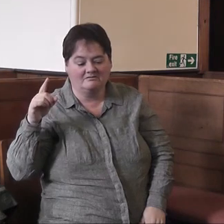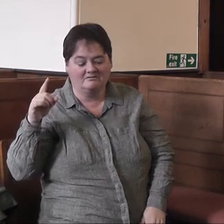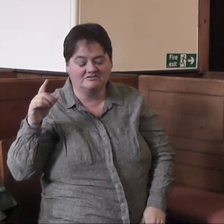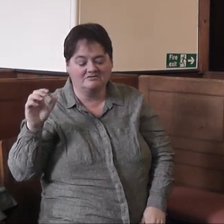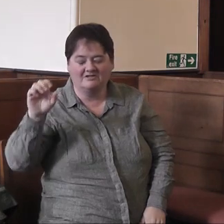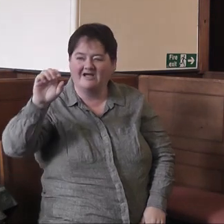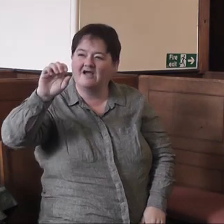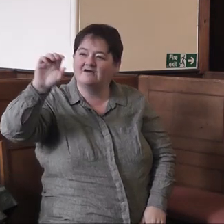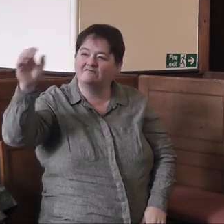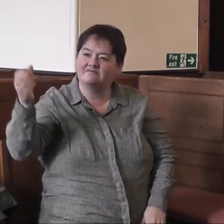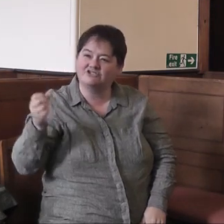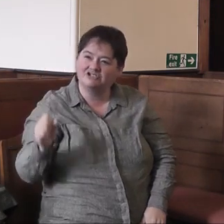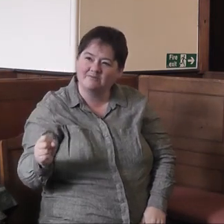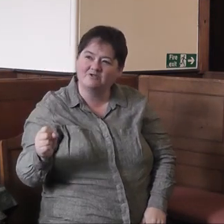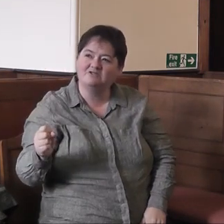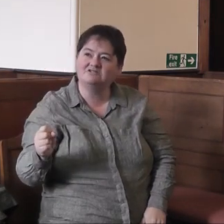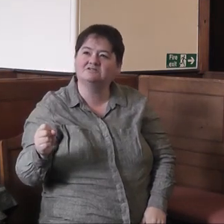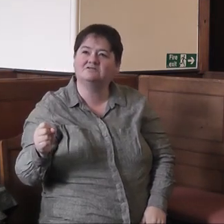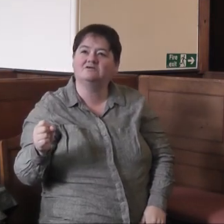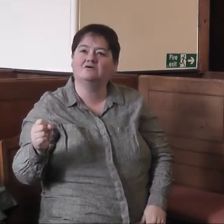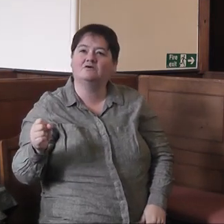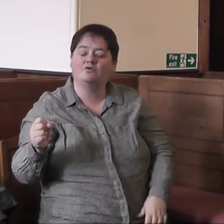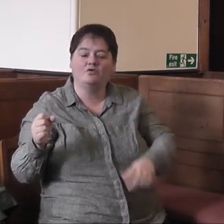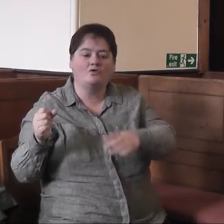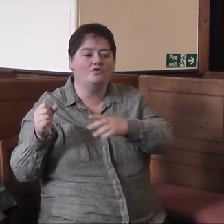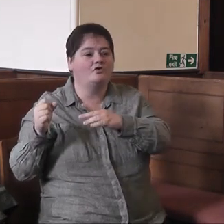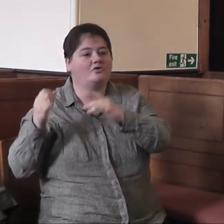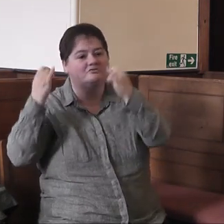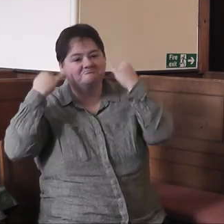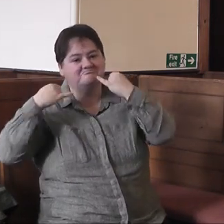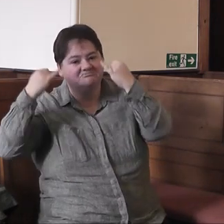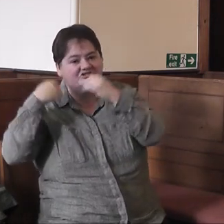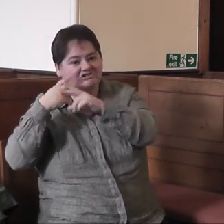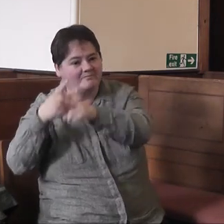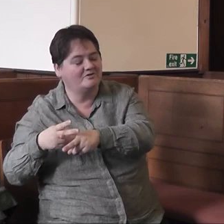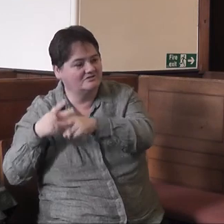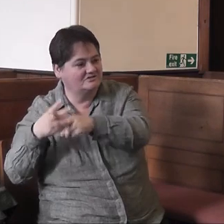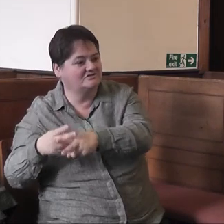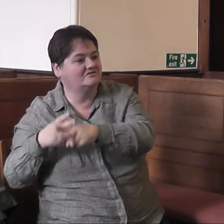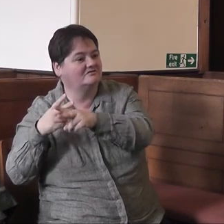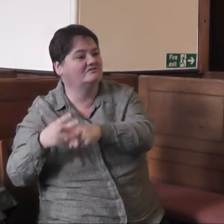So you can have shepherds or shepherds